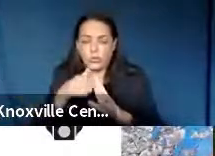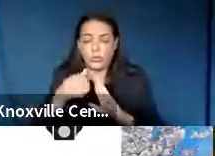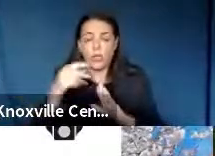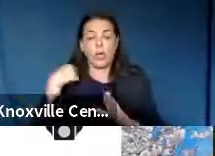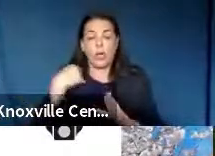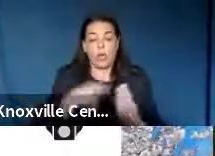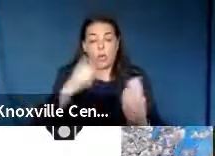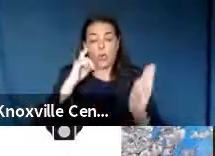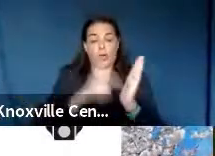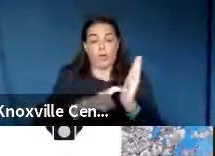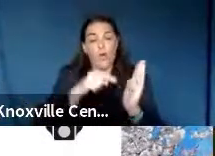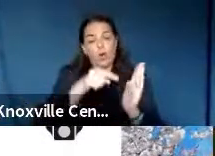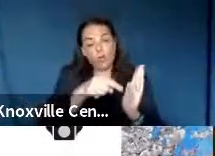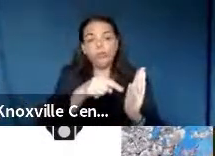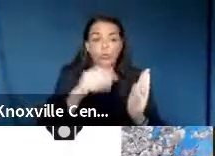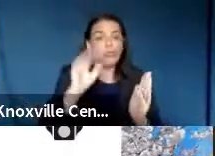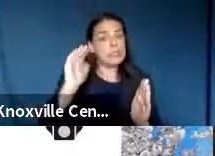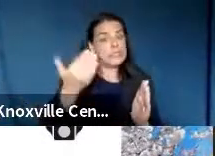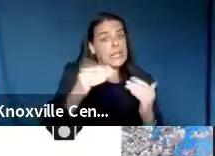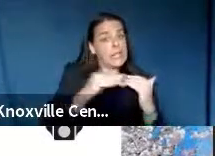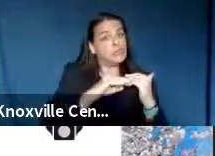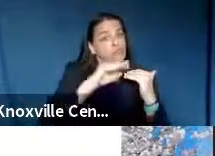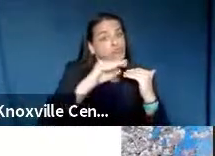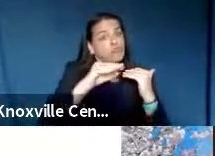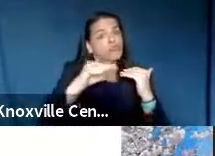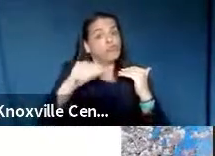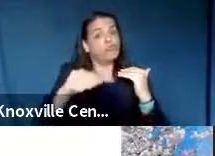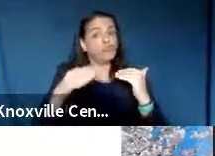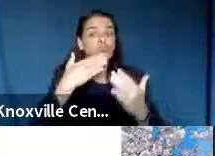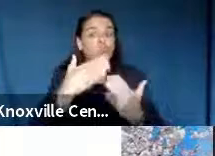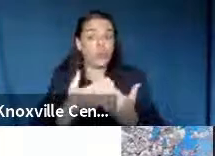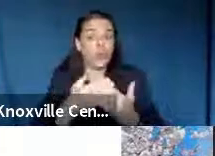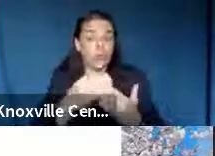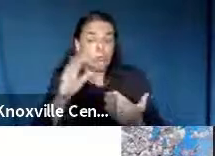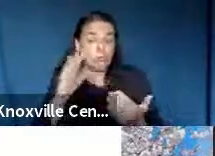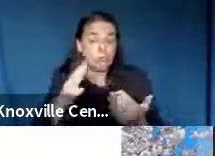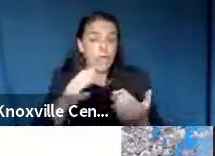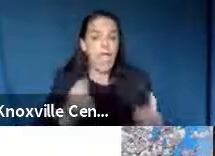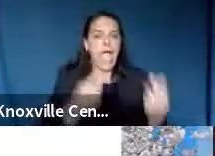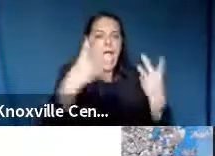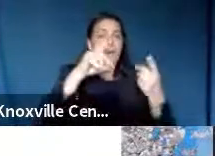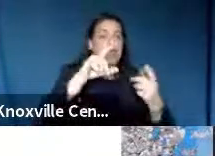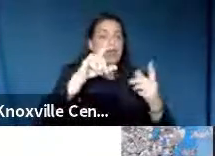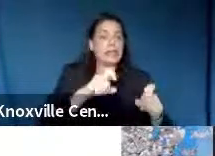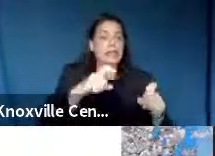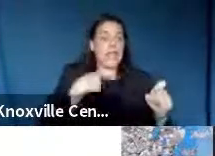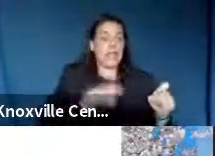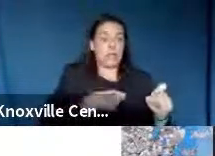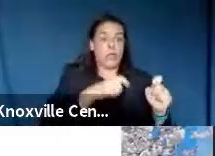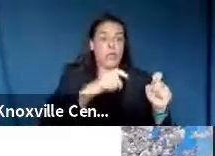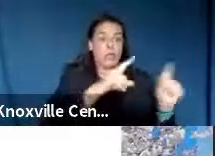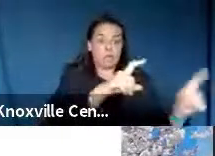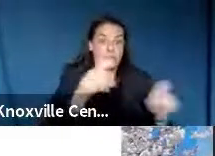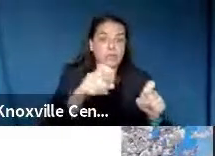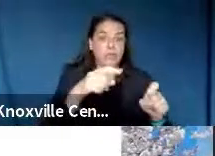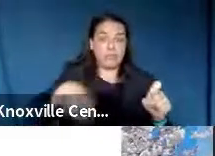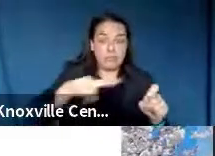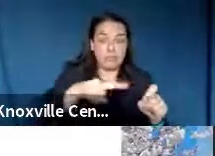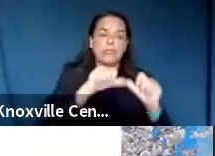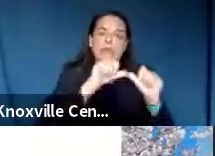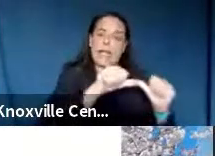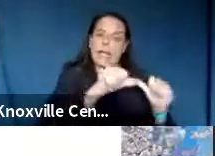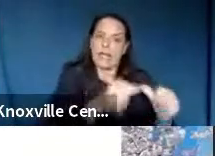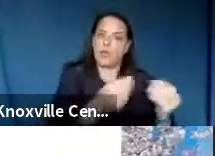can see, the trends are heading in the right direction. The number of tests conducted continues to trend up, and the lag time in